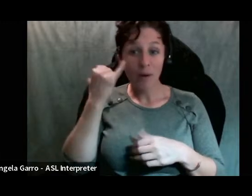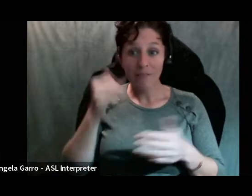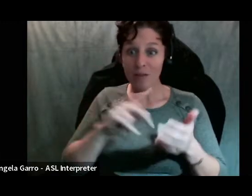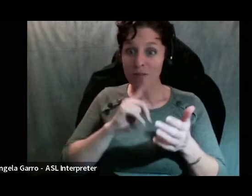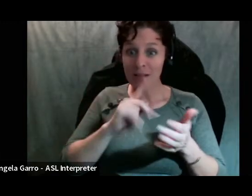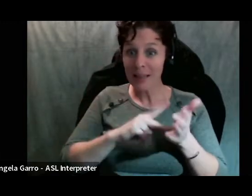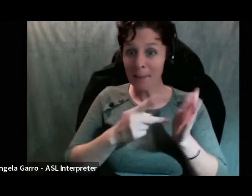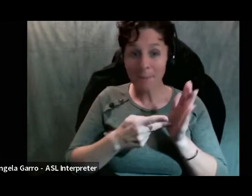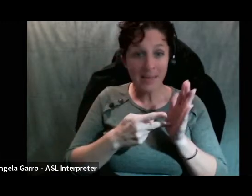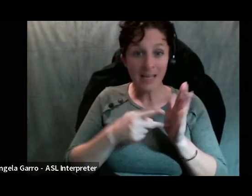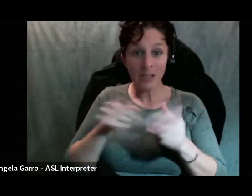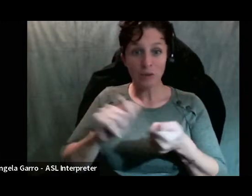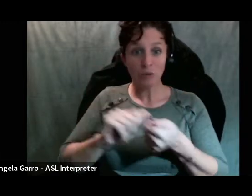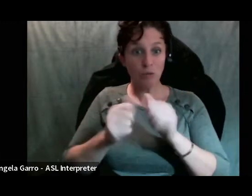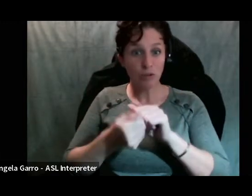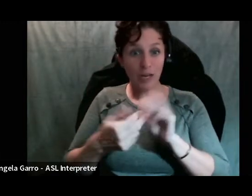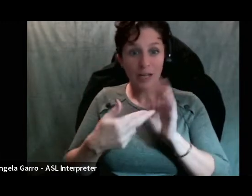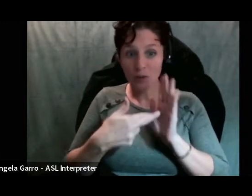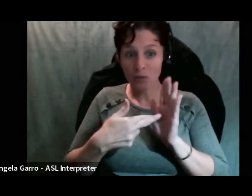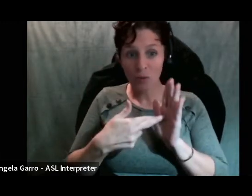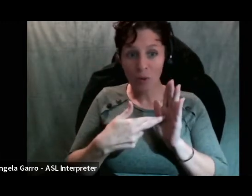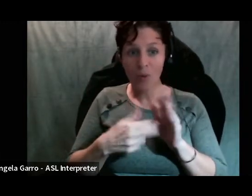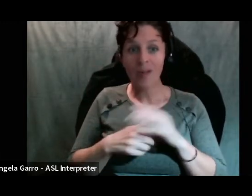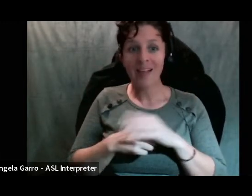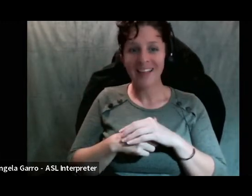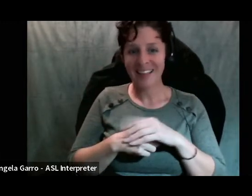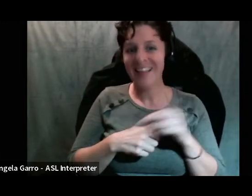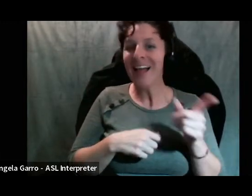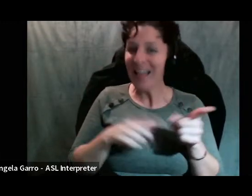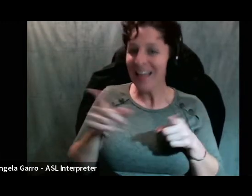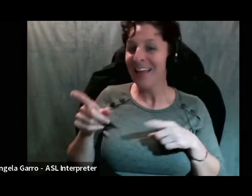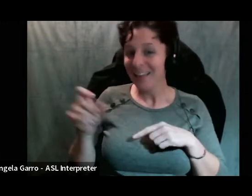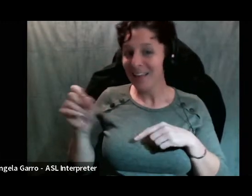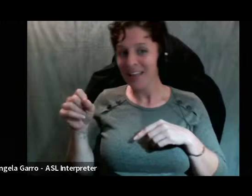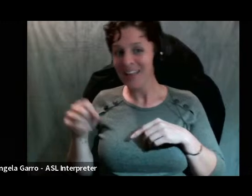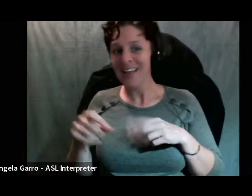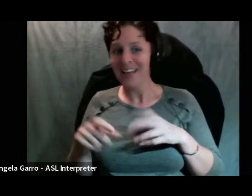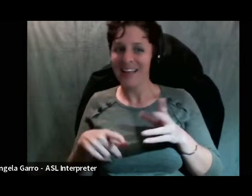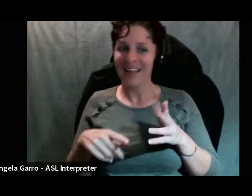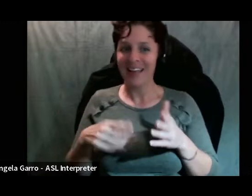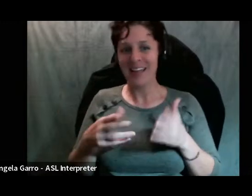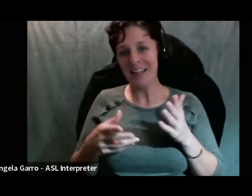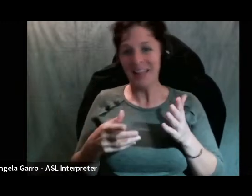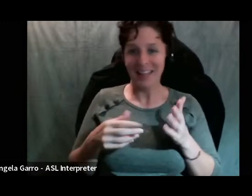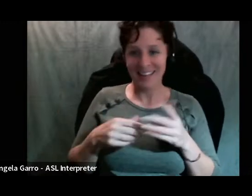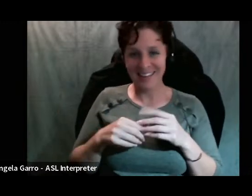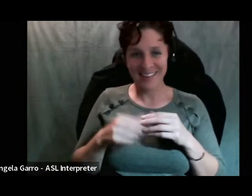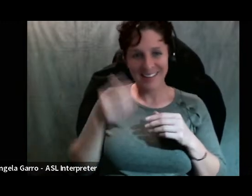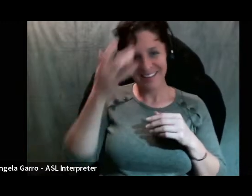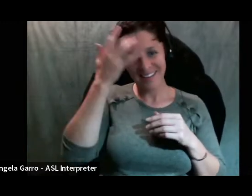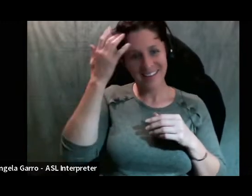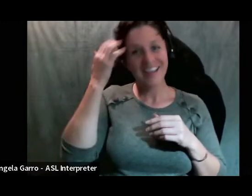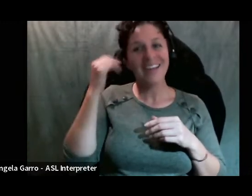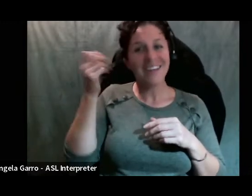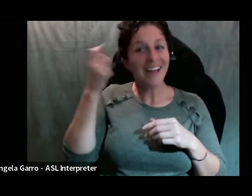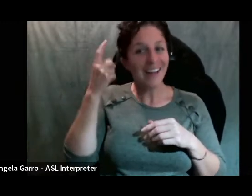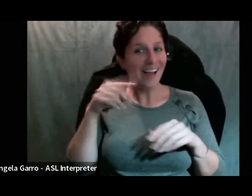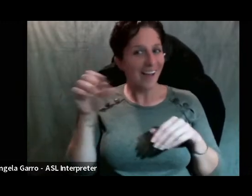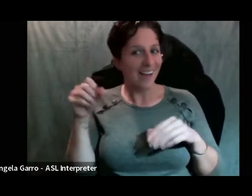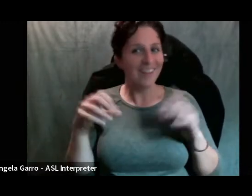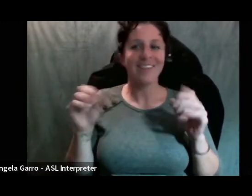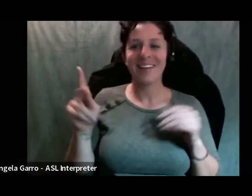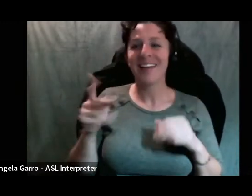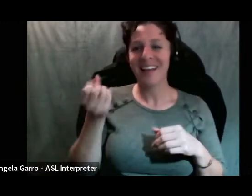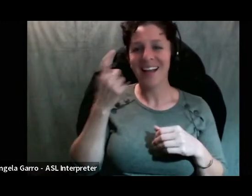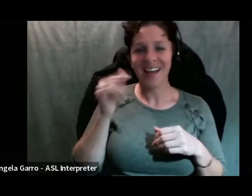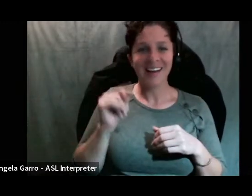your role or Greg, okay. I don't know if he can help himself, maybe. Got it. Okay. Okay.